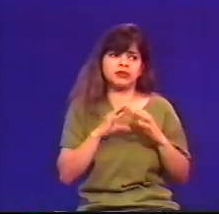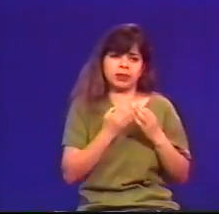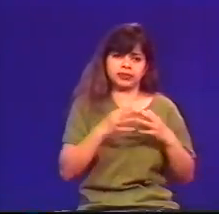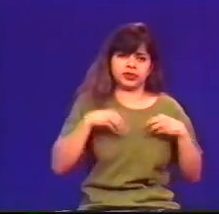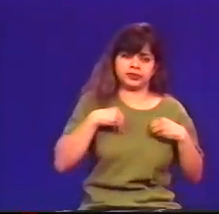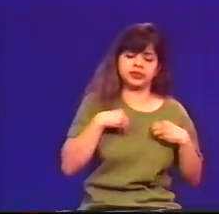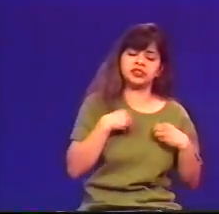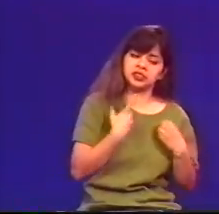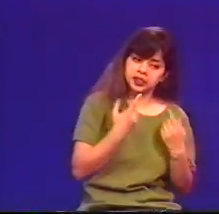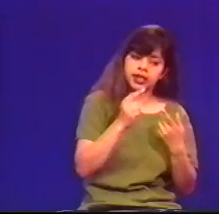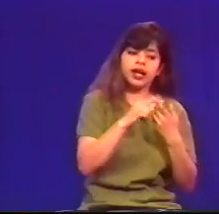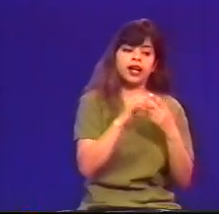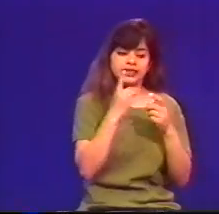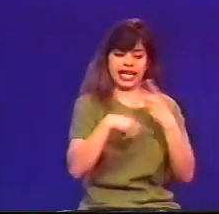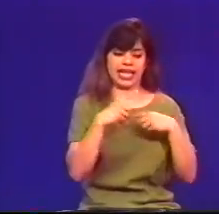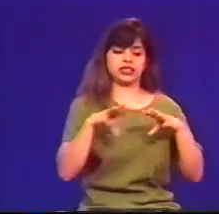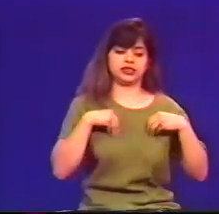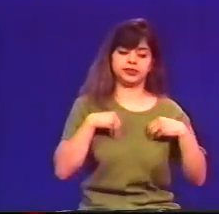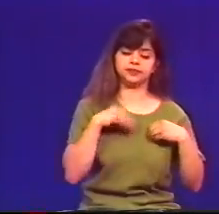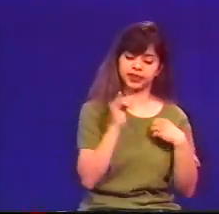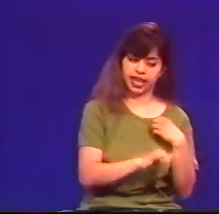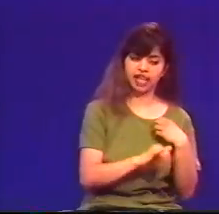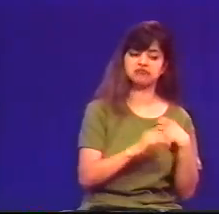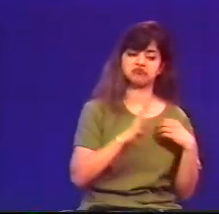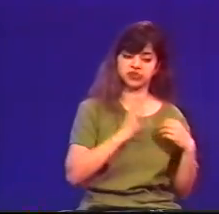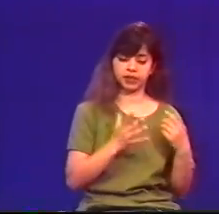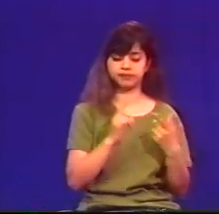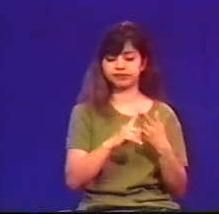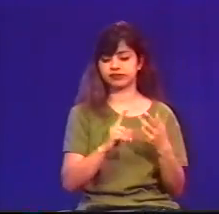So I'm able to communicate with my family fairly well on that level.